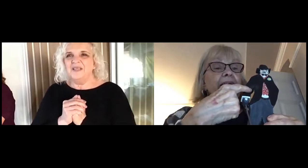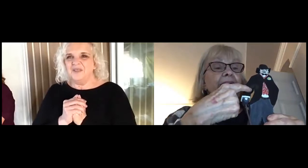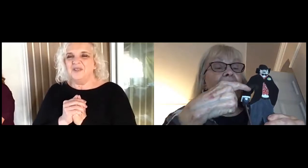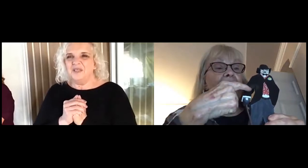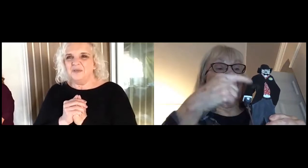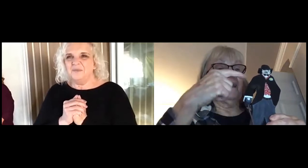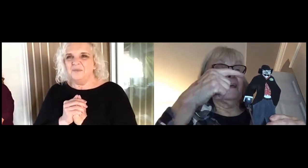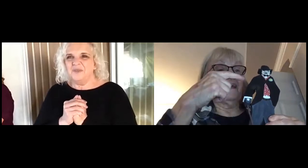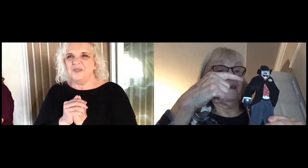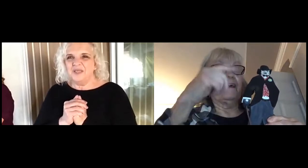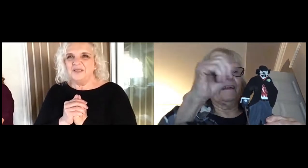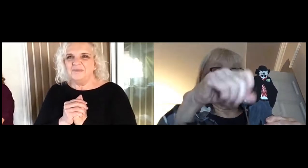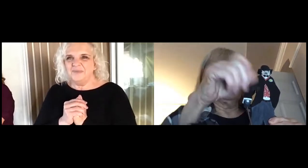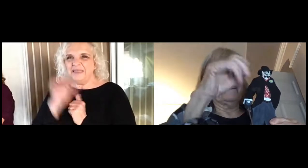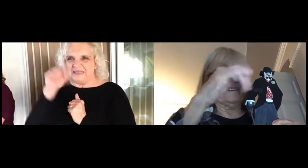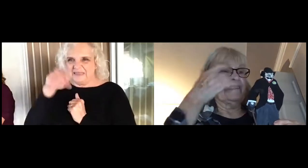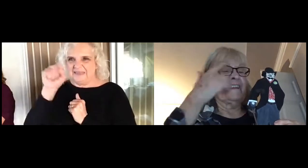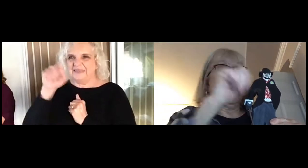See, do you see him? You see him?